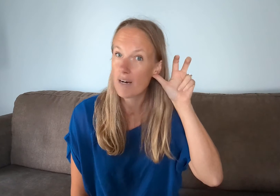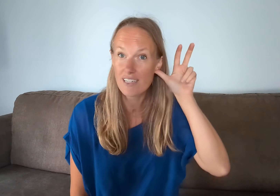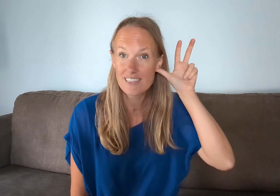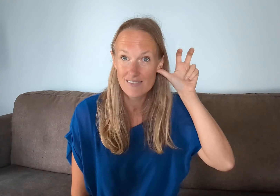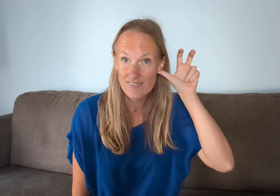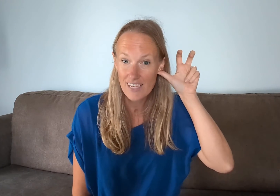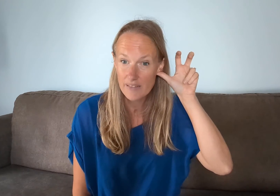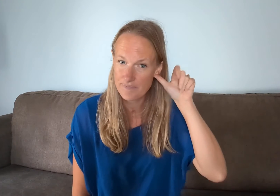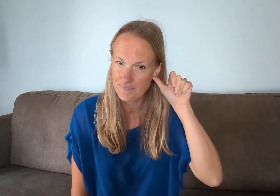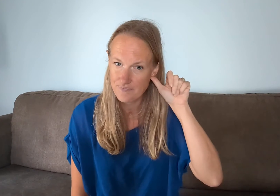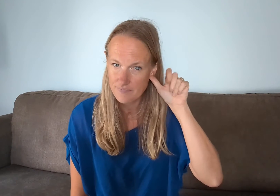marks, okay?